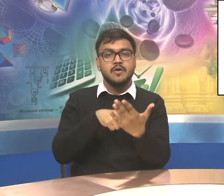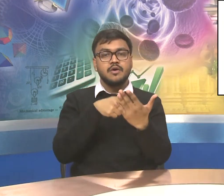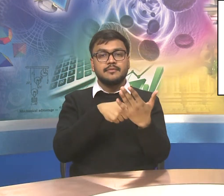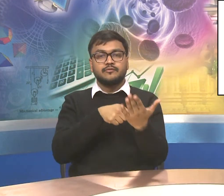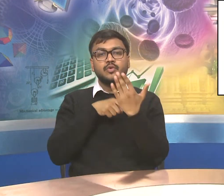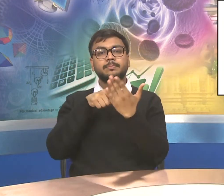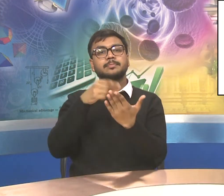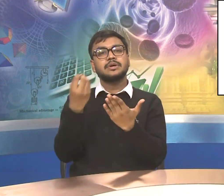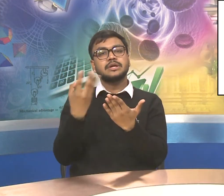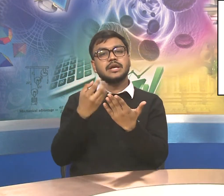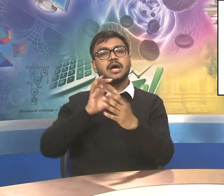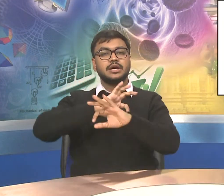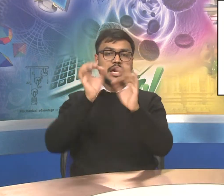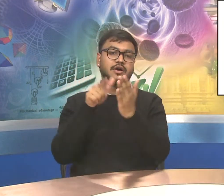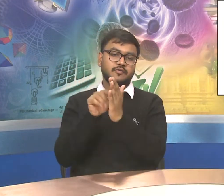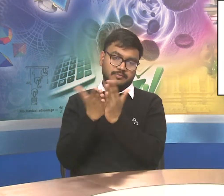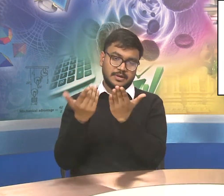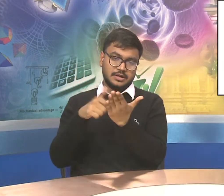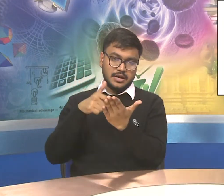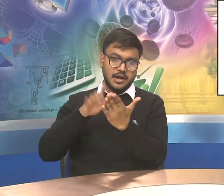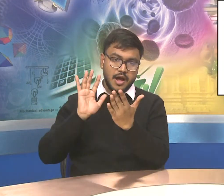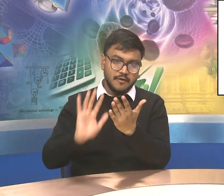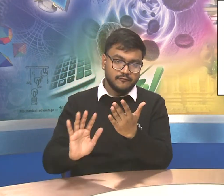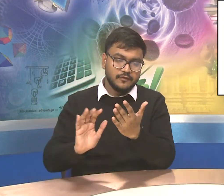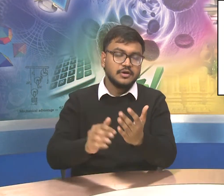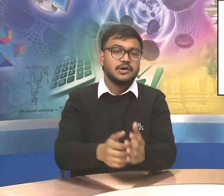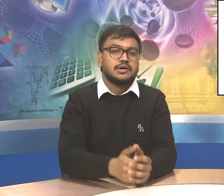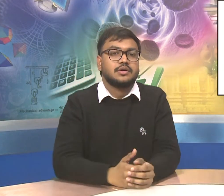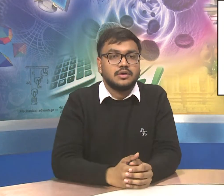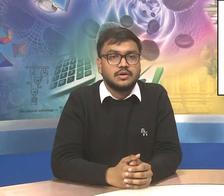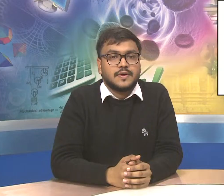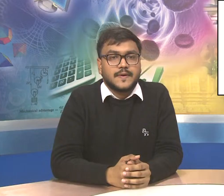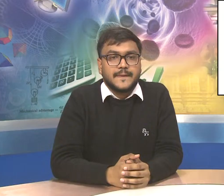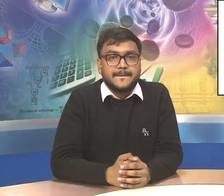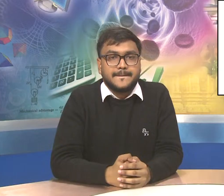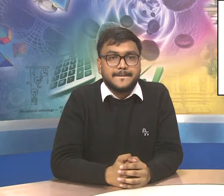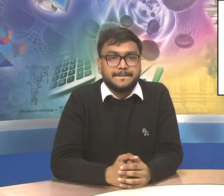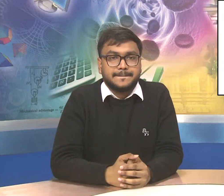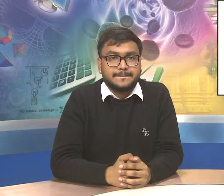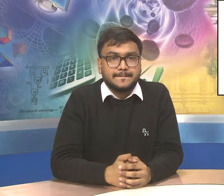book is reserved so that he or she can get the particular book.